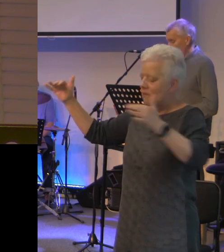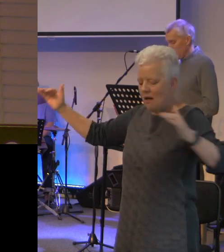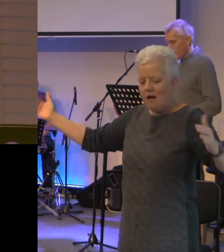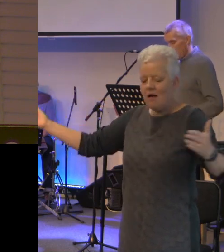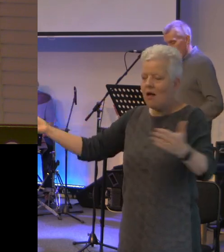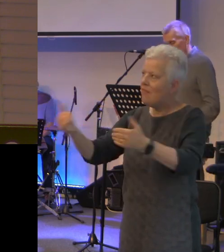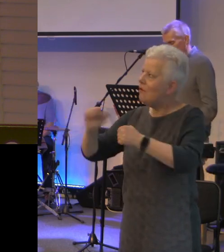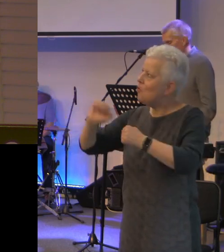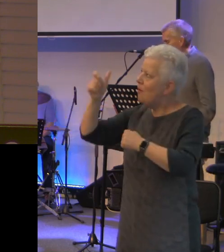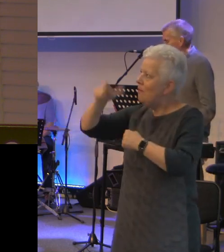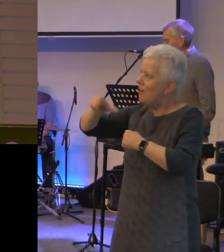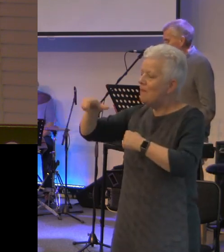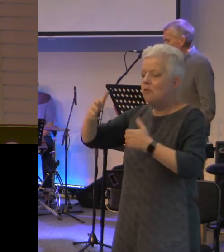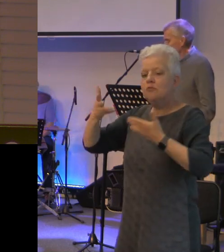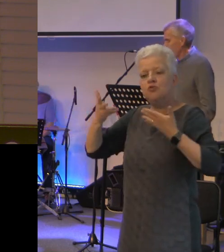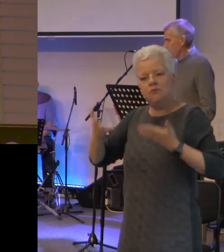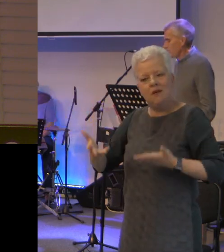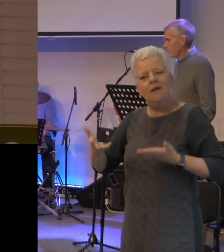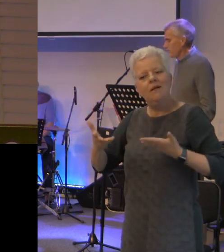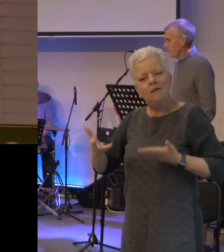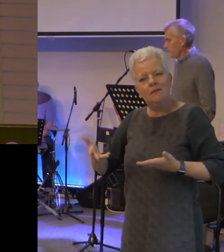your people this day.